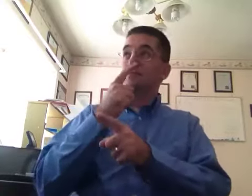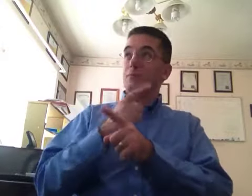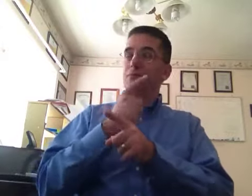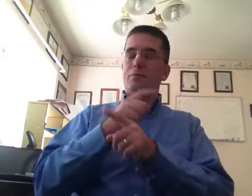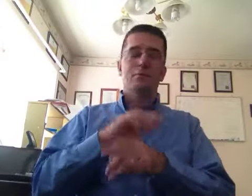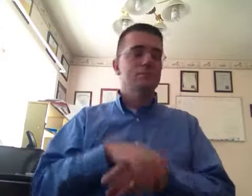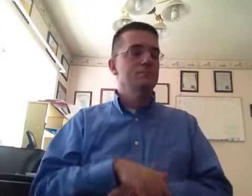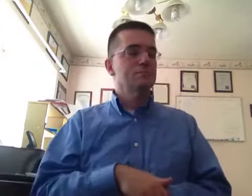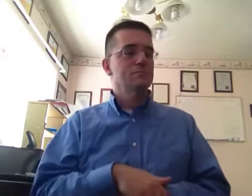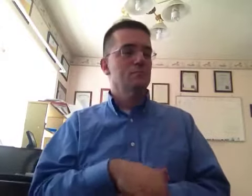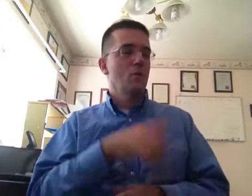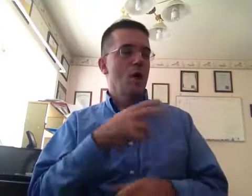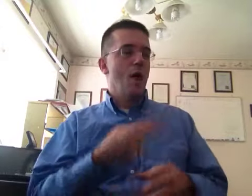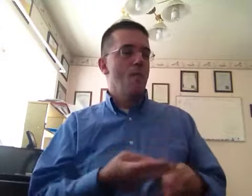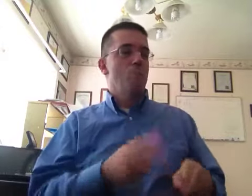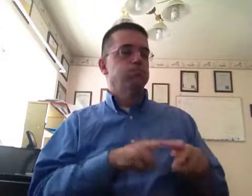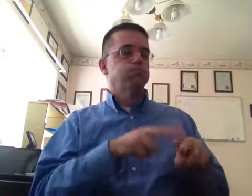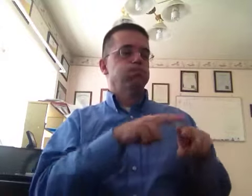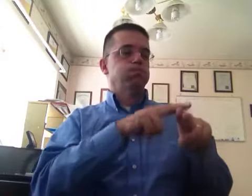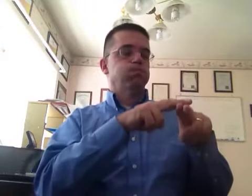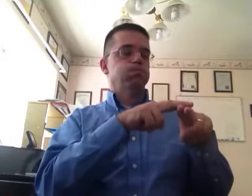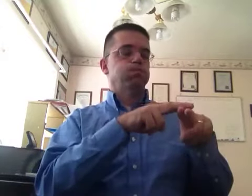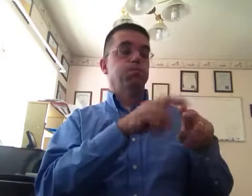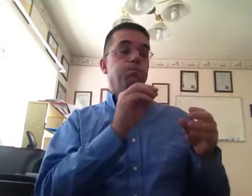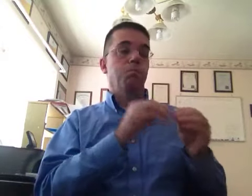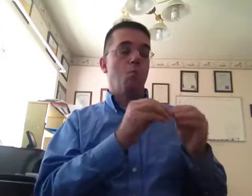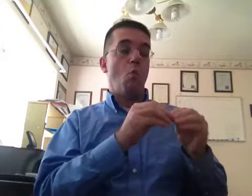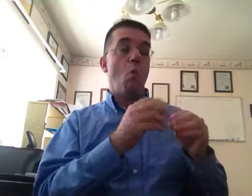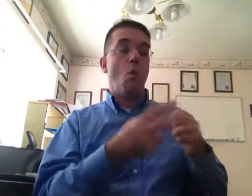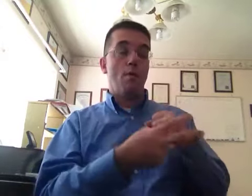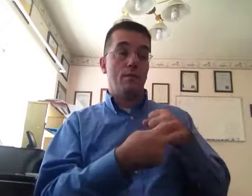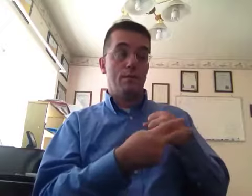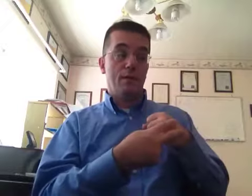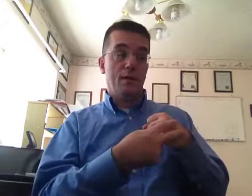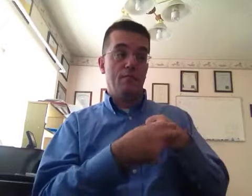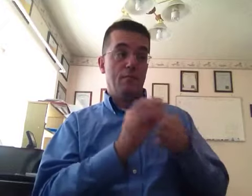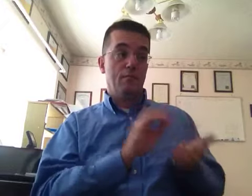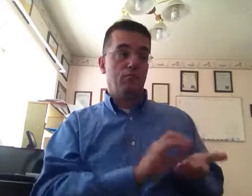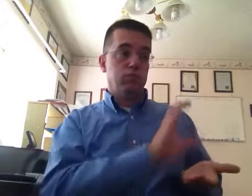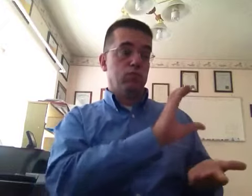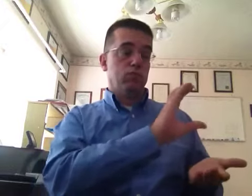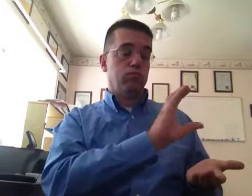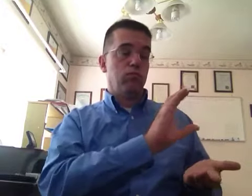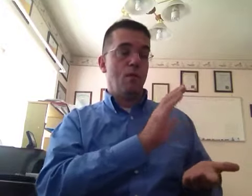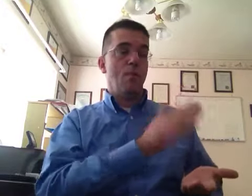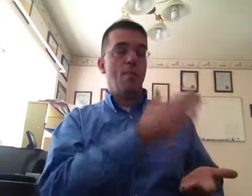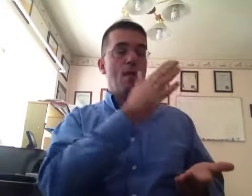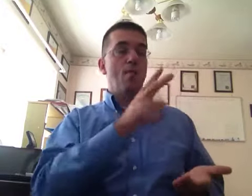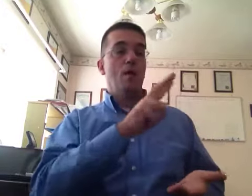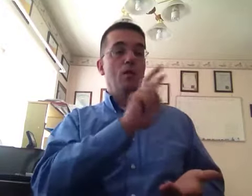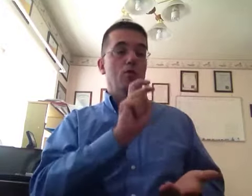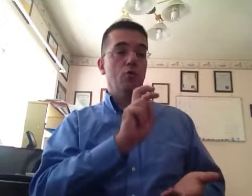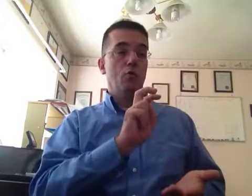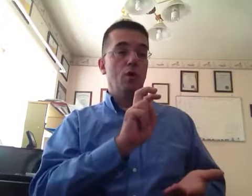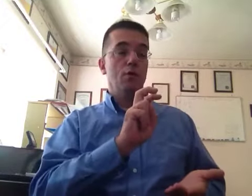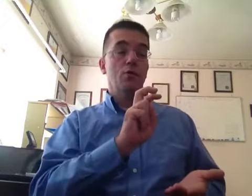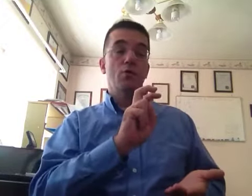okay. Well, I'm going to build up some more cash, maybe more than you got now, and then I'm going to pay off the house. Maybe another $200 would get me comfortable. If